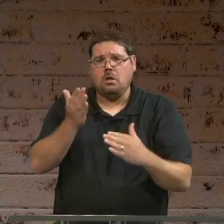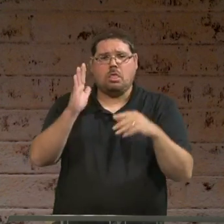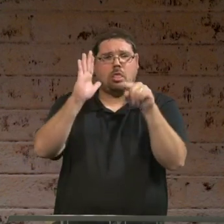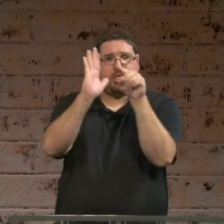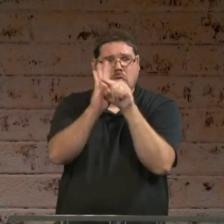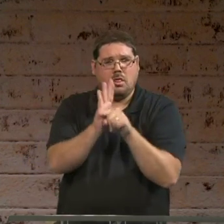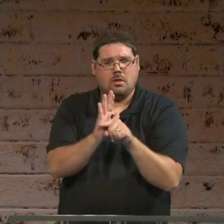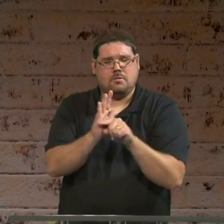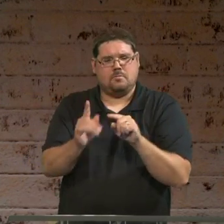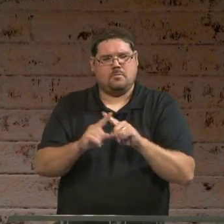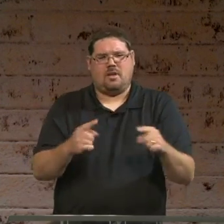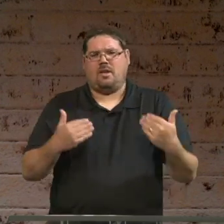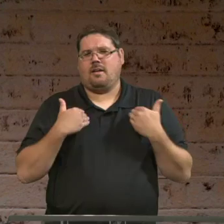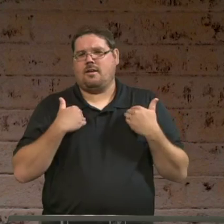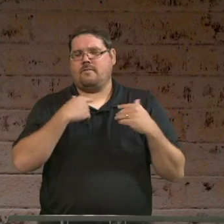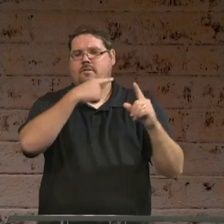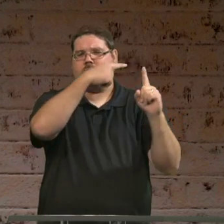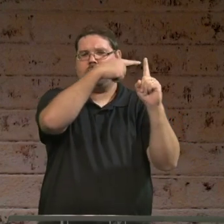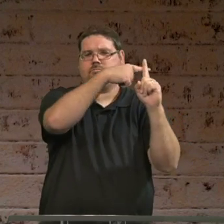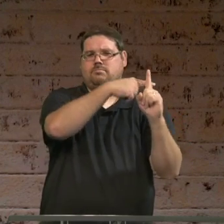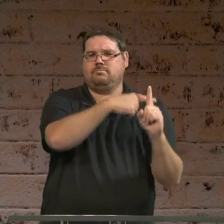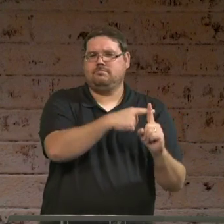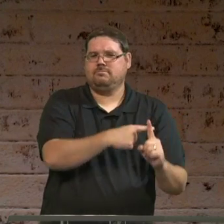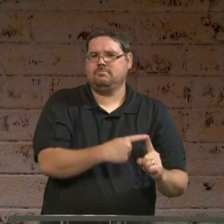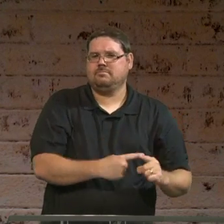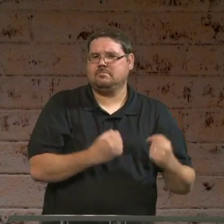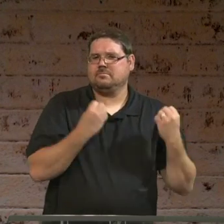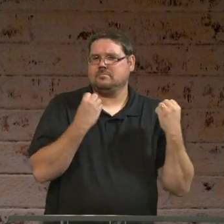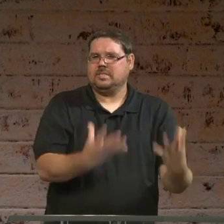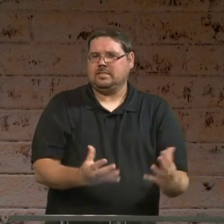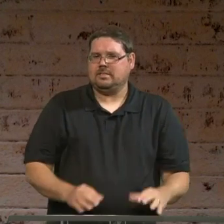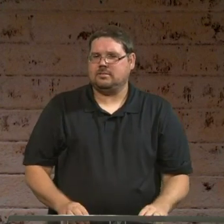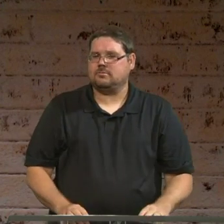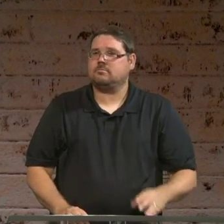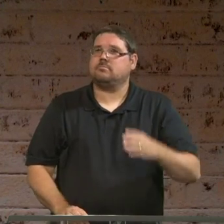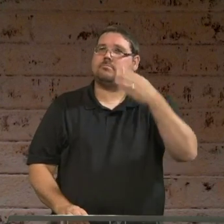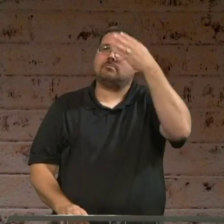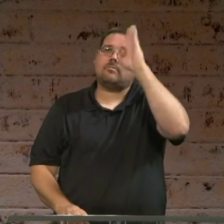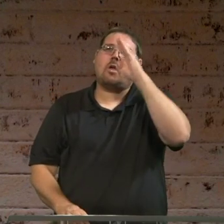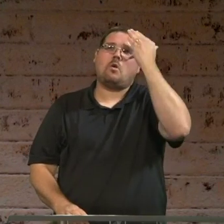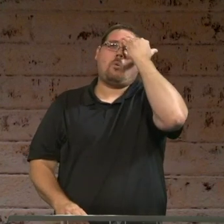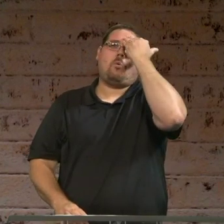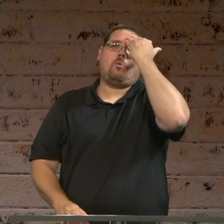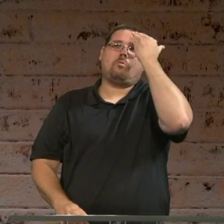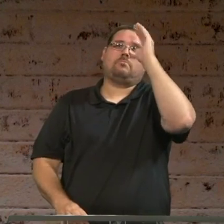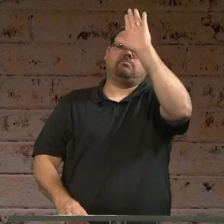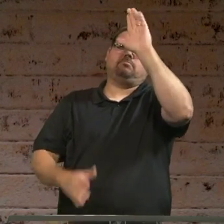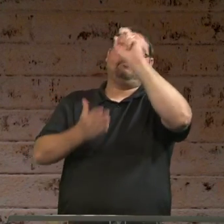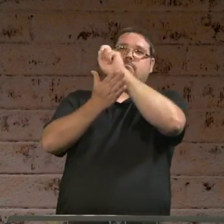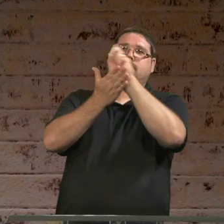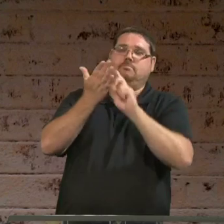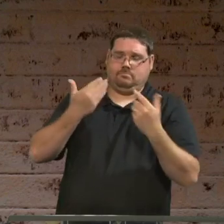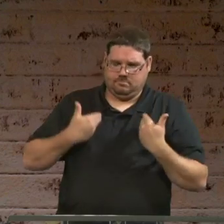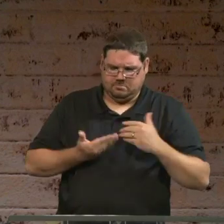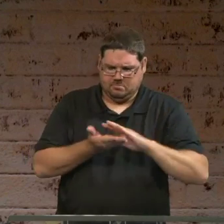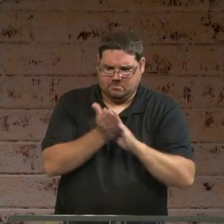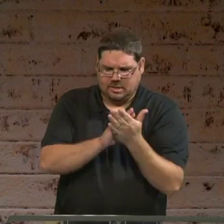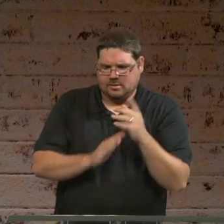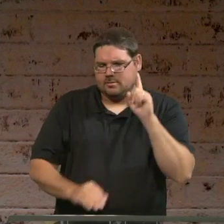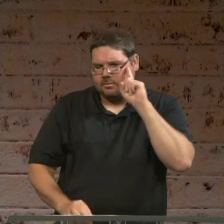good situation. Oh, I know there's some negative aspects about being deaf, but there's also some positives. It says